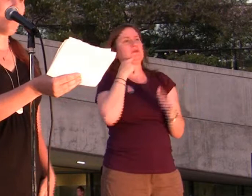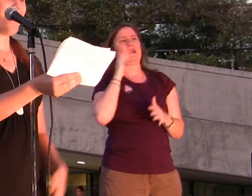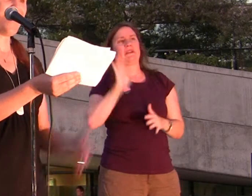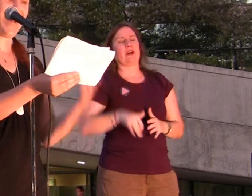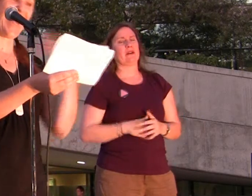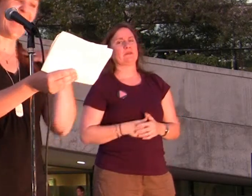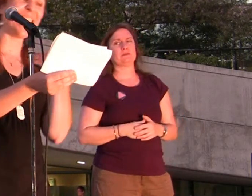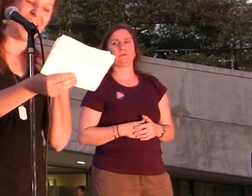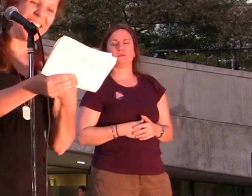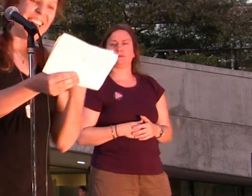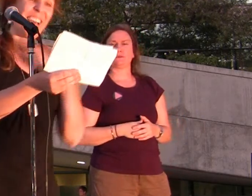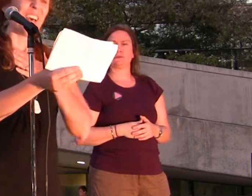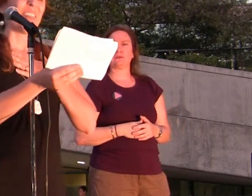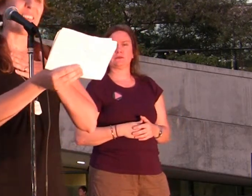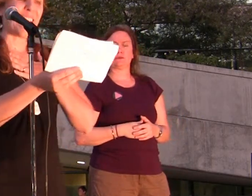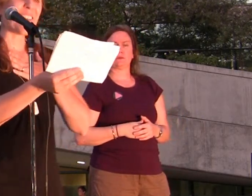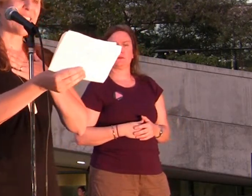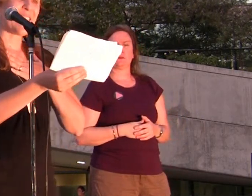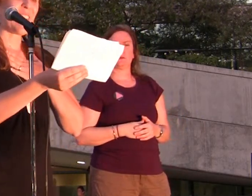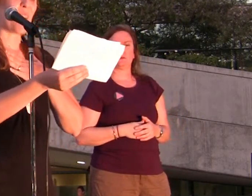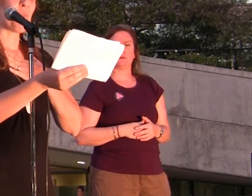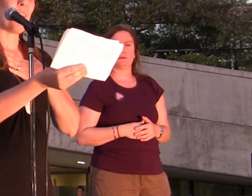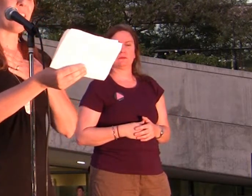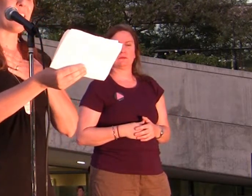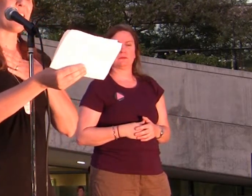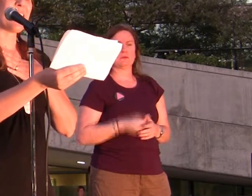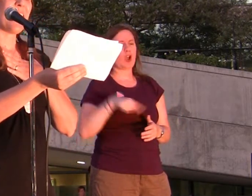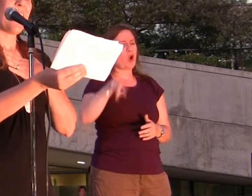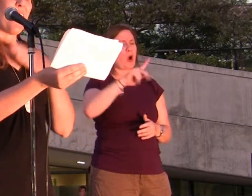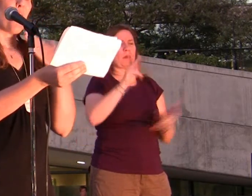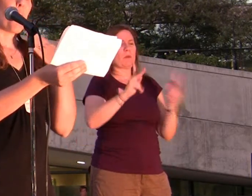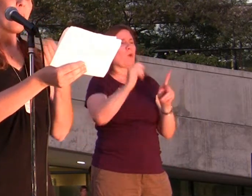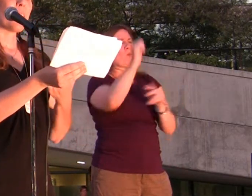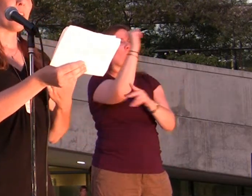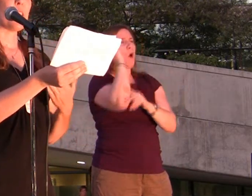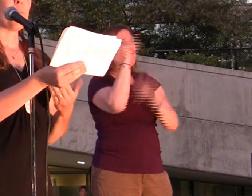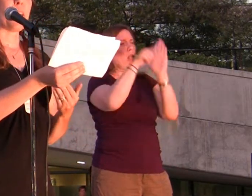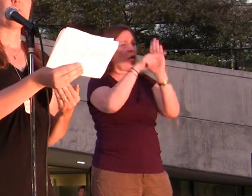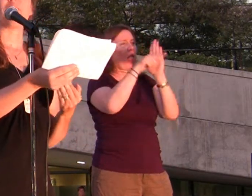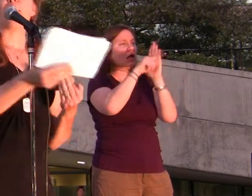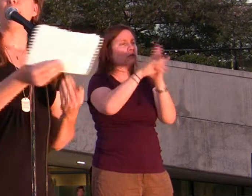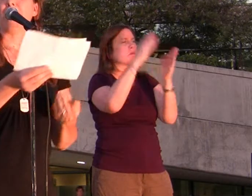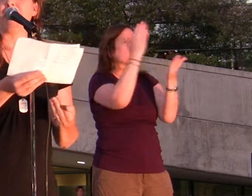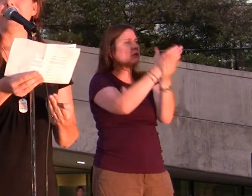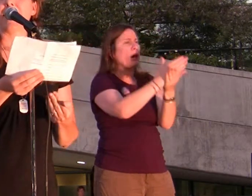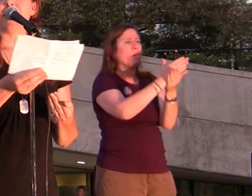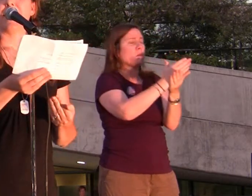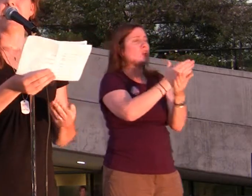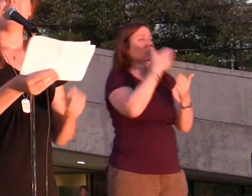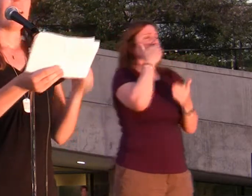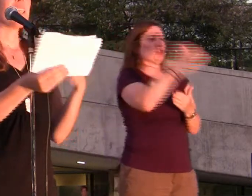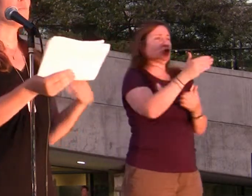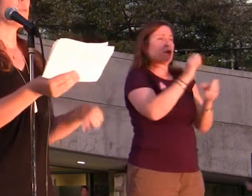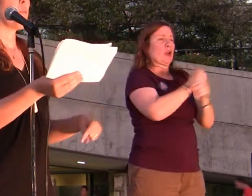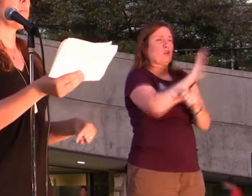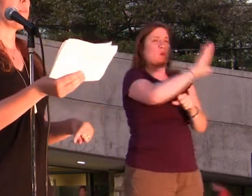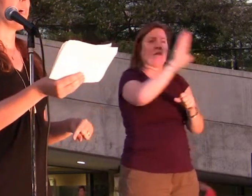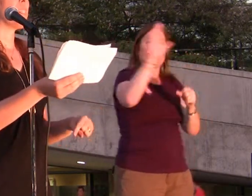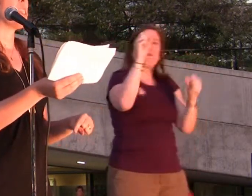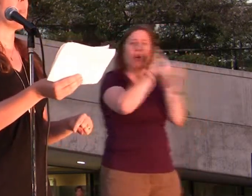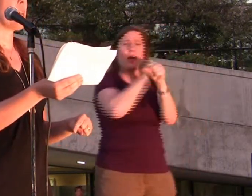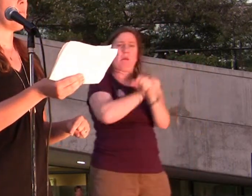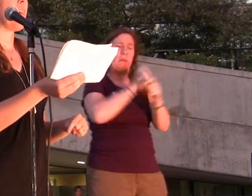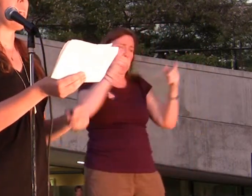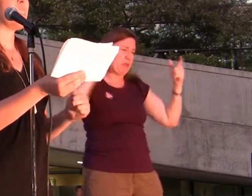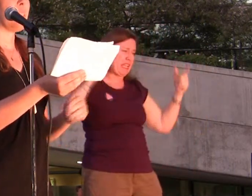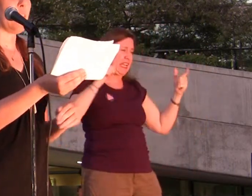well, they're not going to stop. And while it is well and good to make your fight big, it is more important for